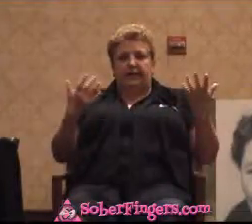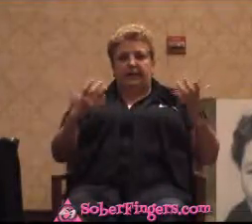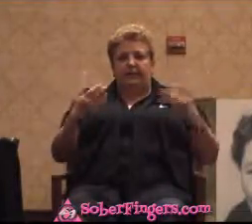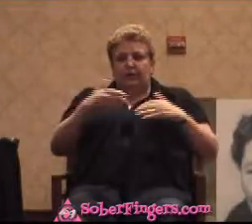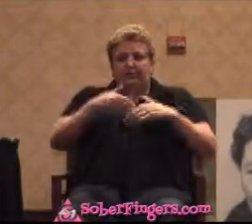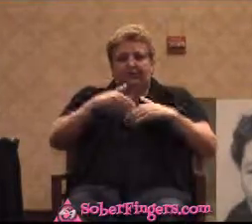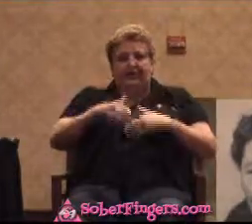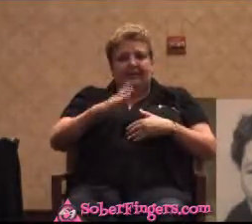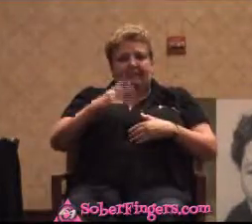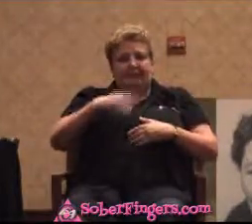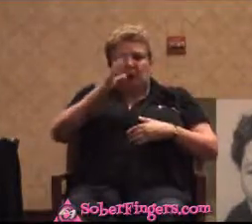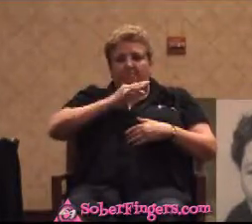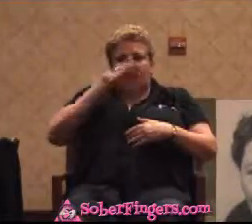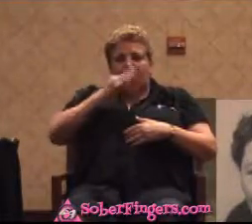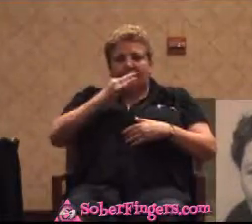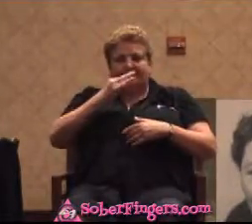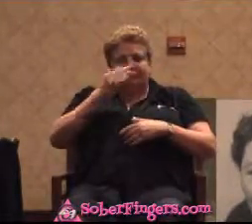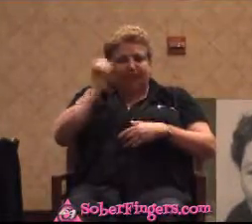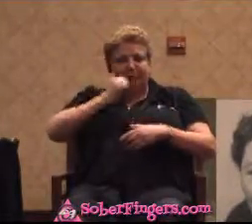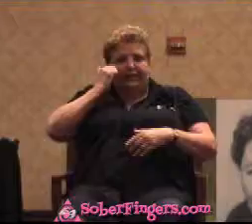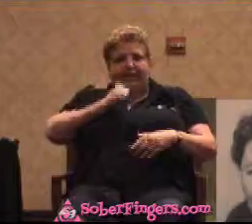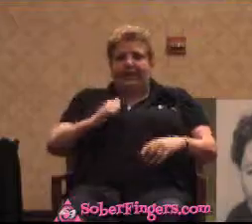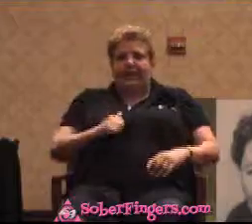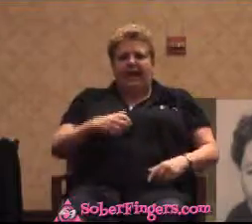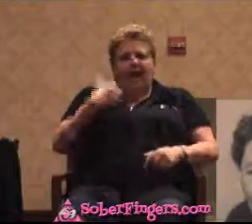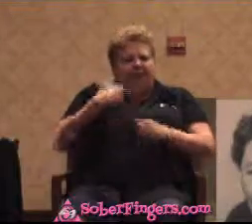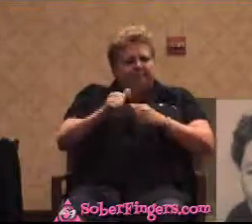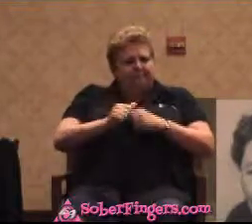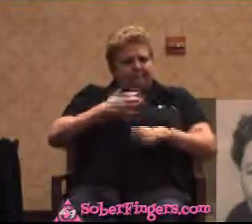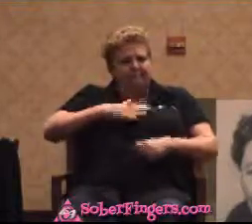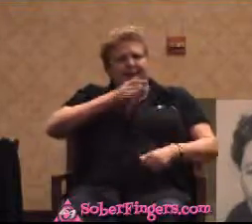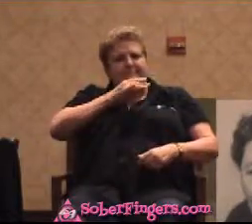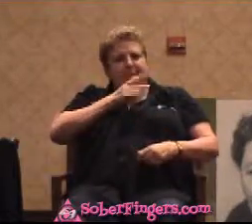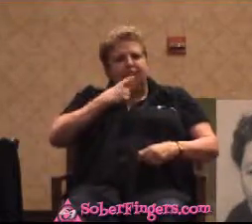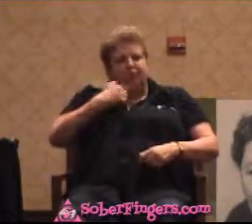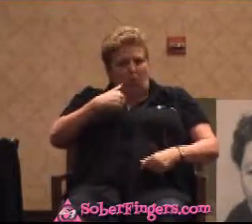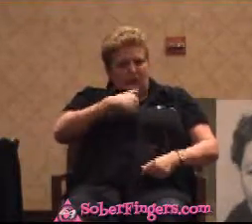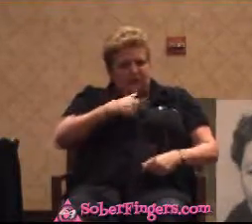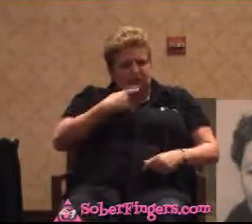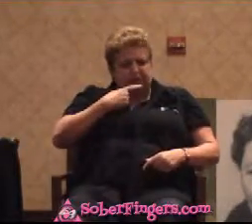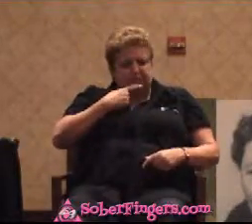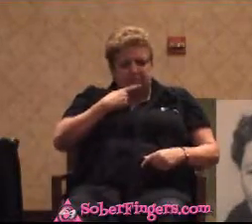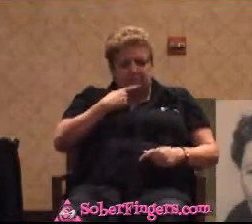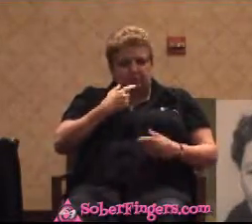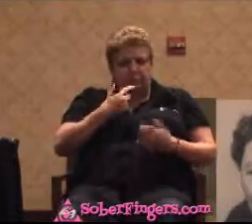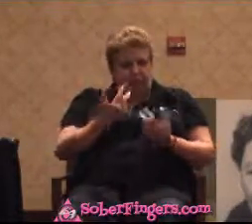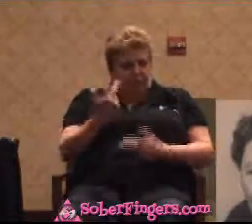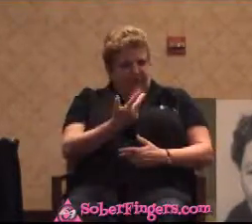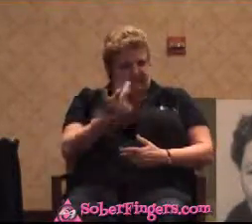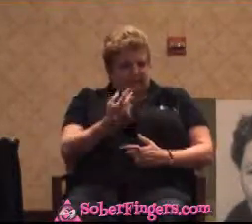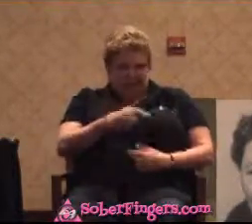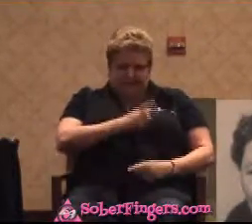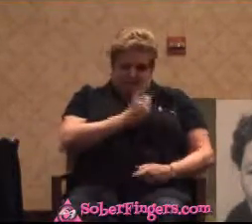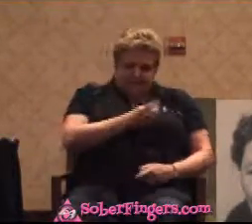every day. And I remember my mother gave us that whole talk. She sat my brother and sister and myself down, and she said, "Now I'm going to tell you